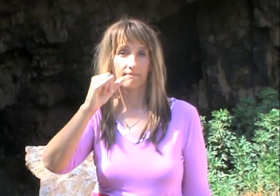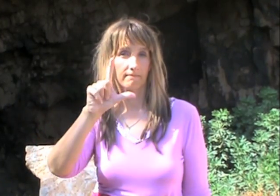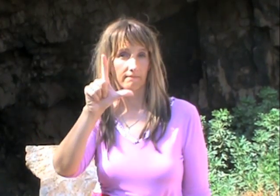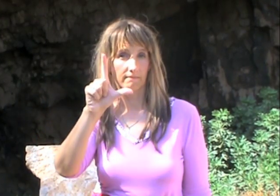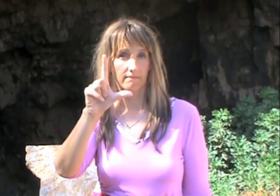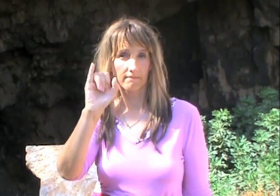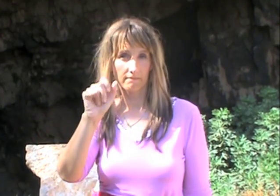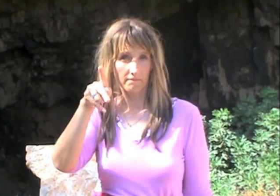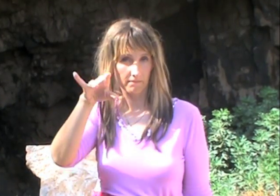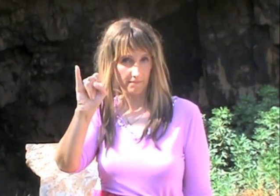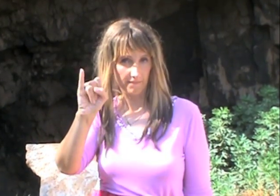Philippi,